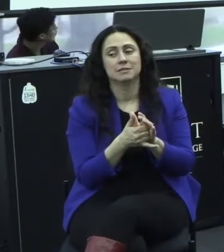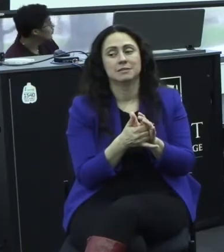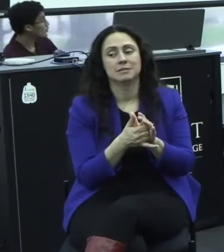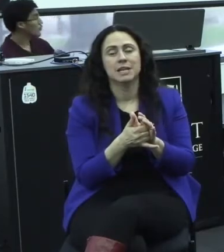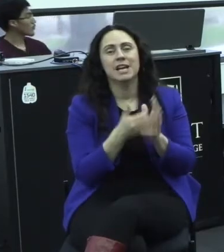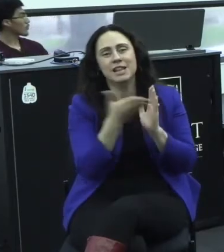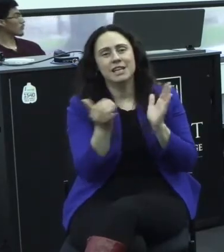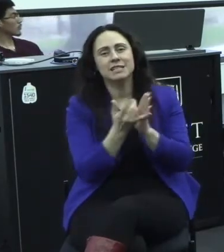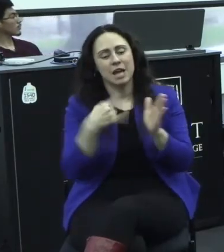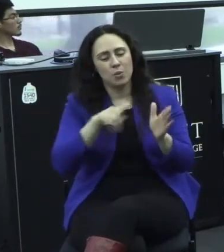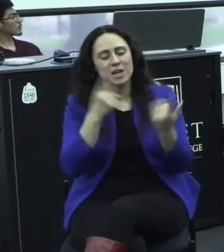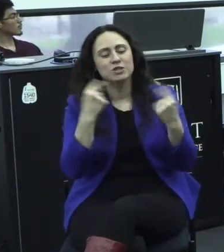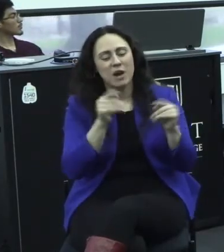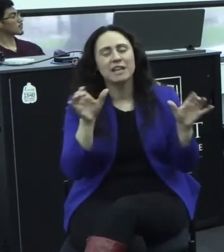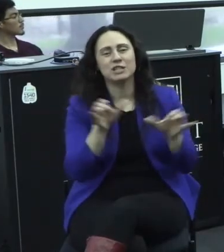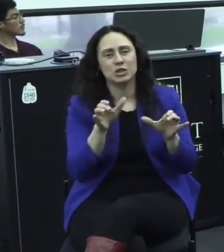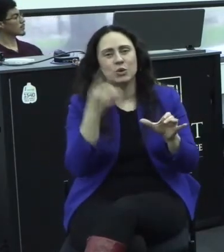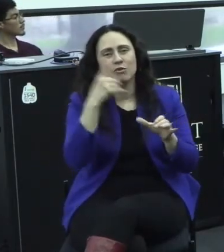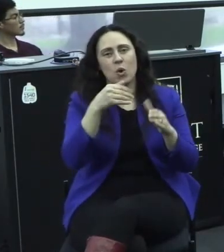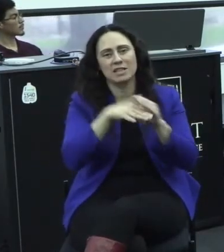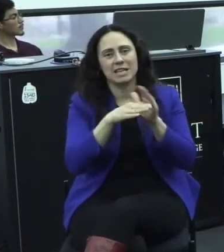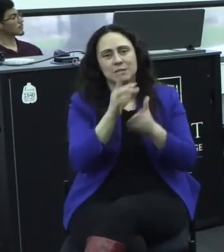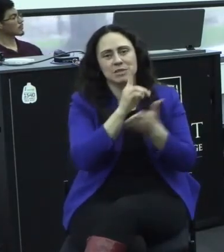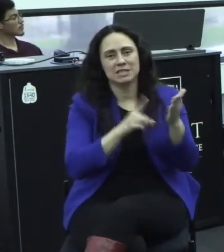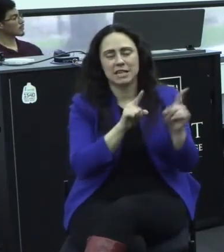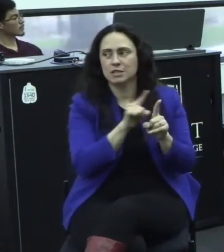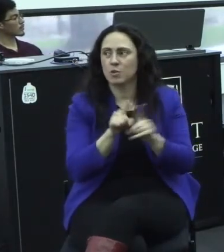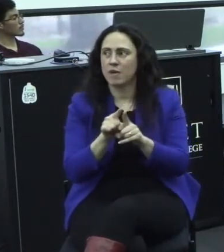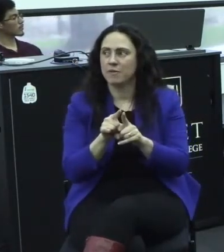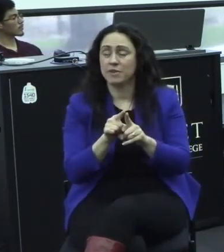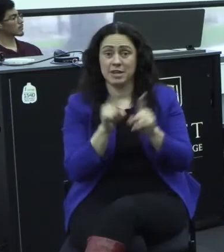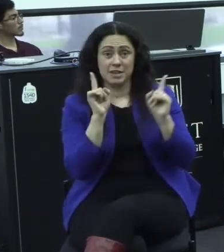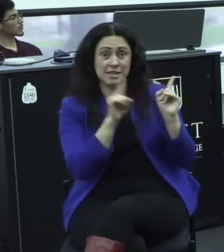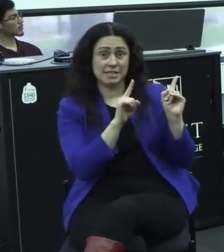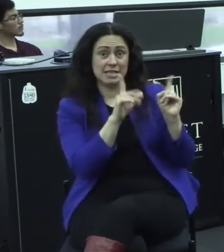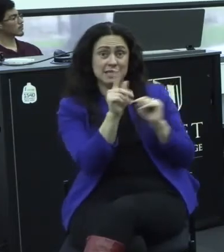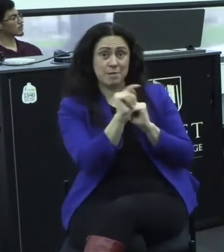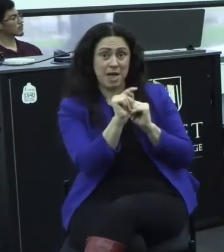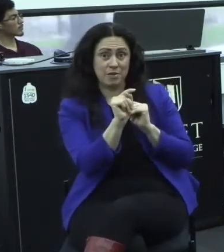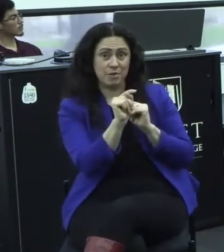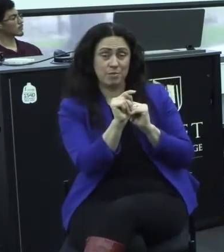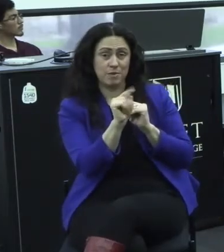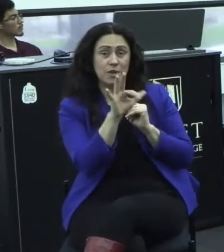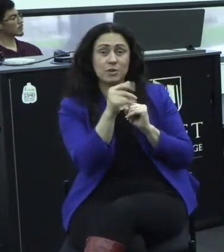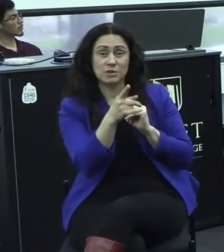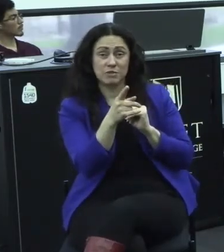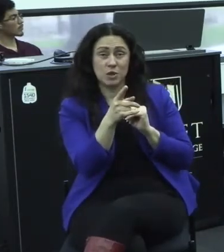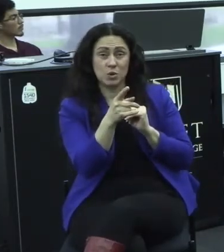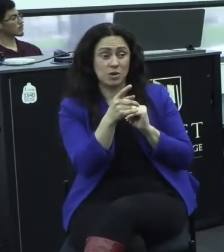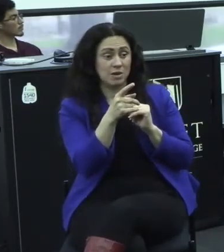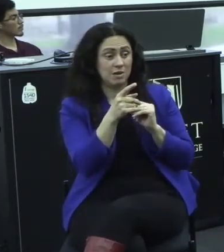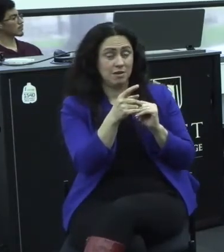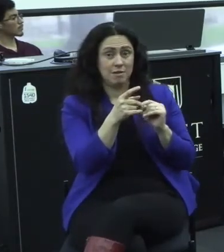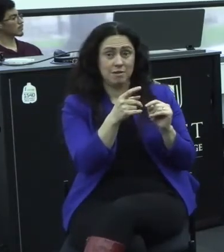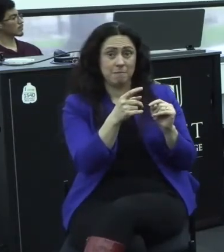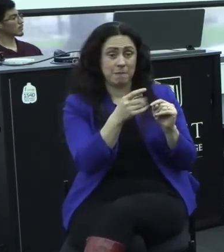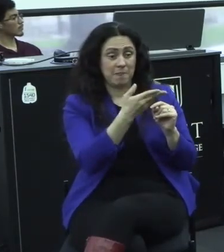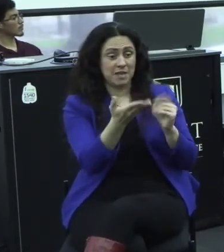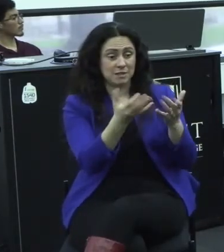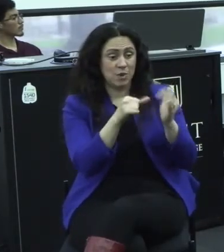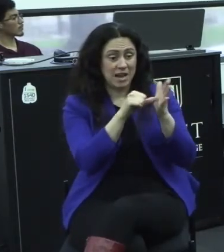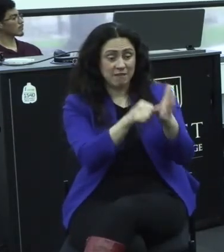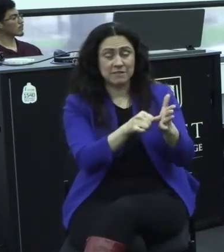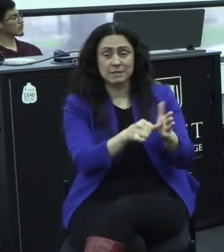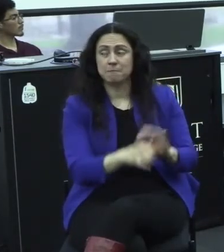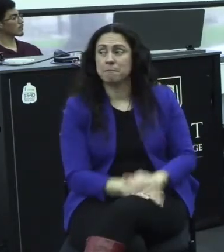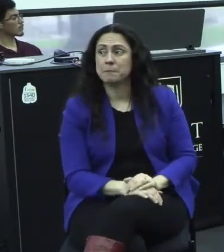things that we try to do in accessible design as well. So this is the bathroom, and there's a couple features that I call your attention